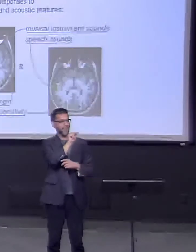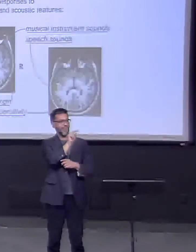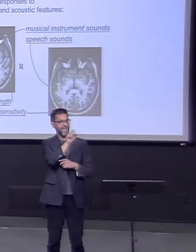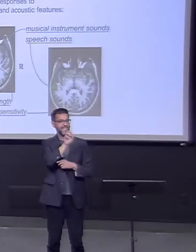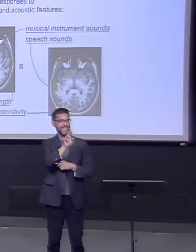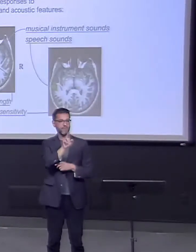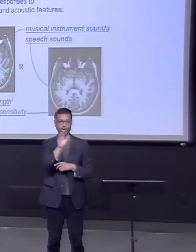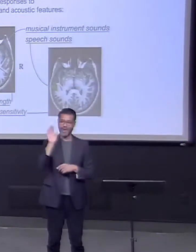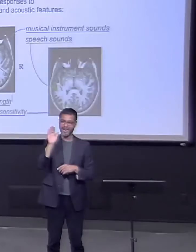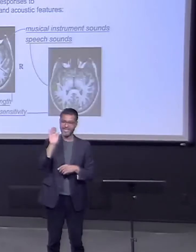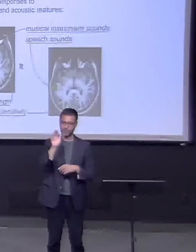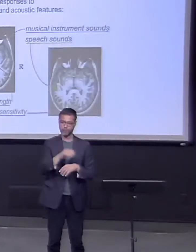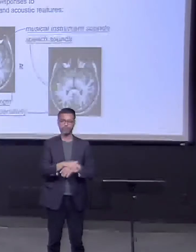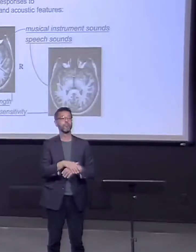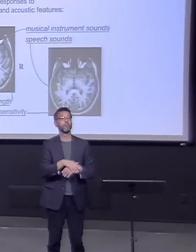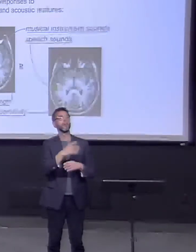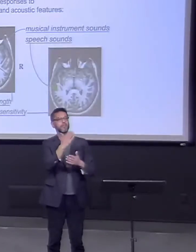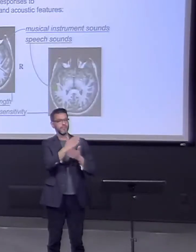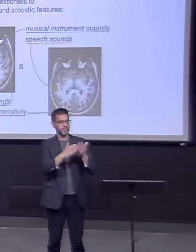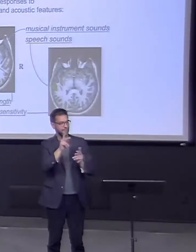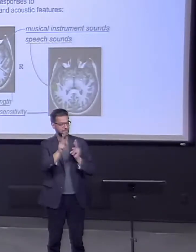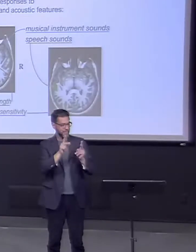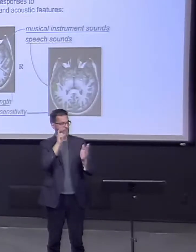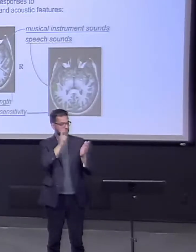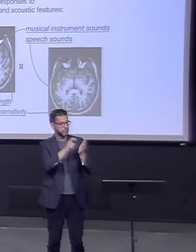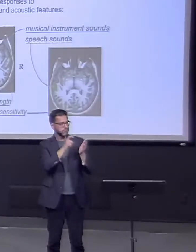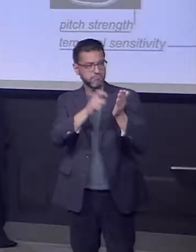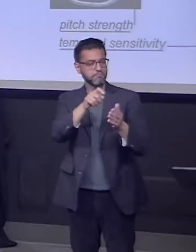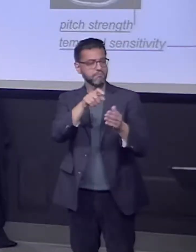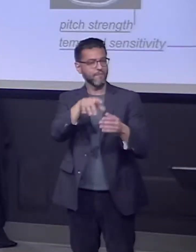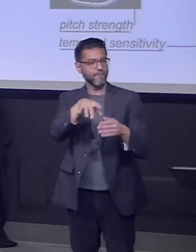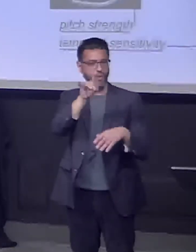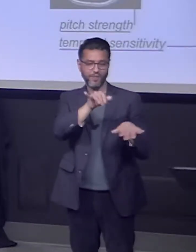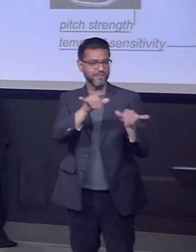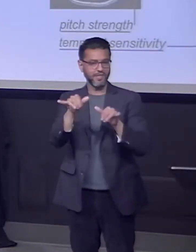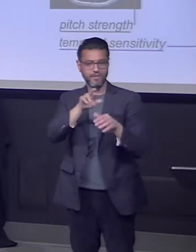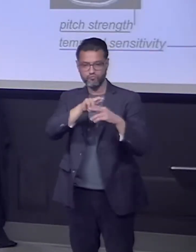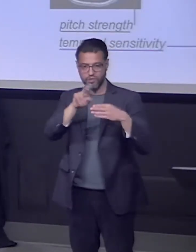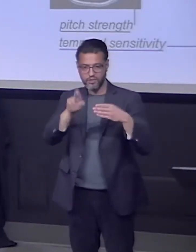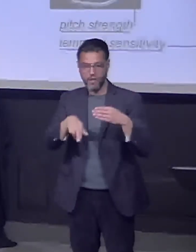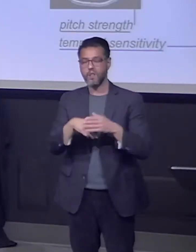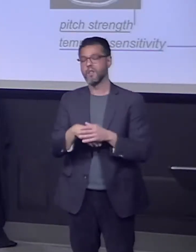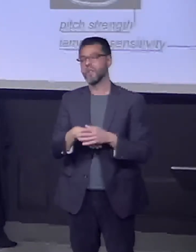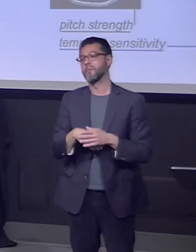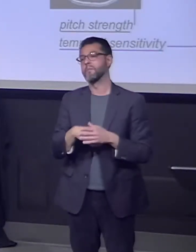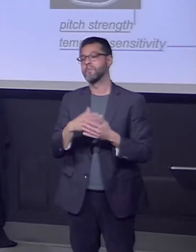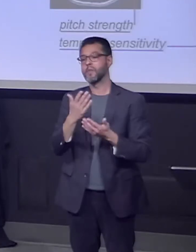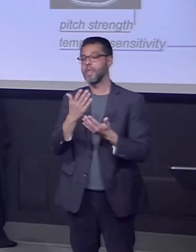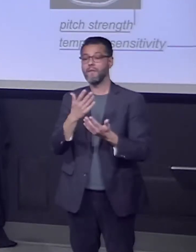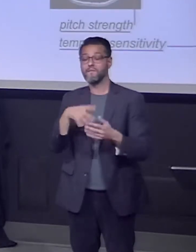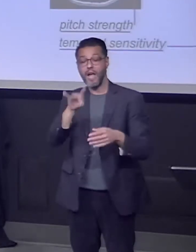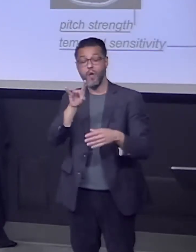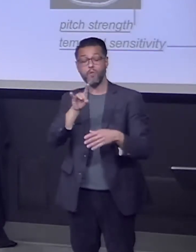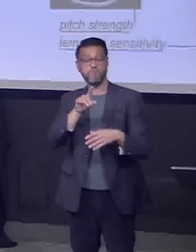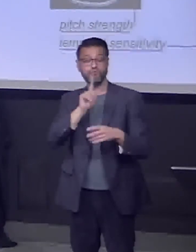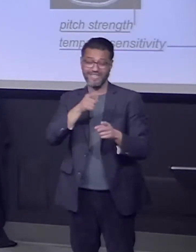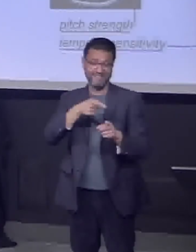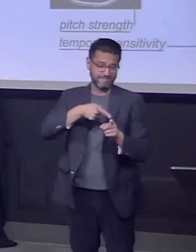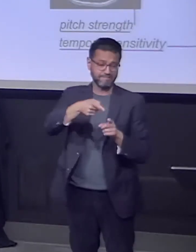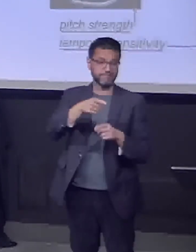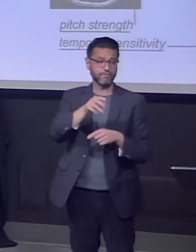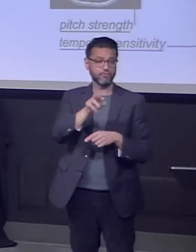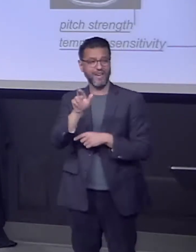found with PET studies, like Robert Satori, where a study where he finds exclusively right-sided activation by music